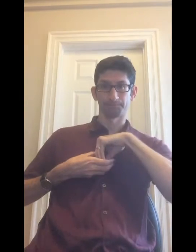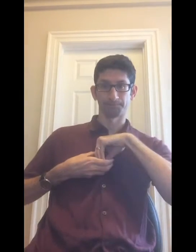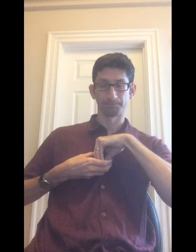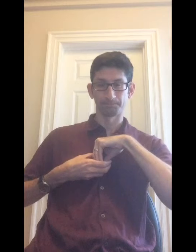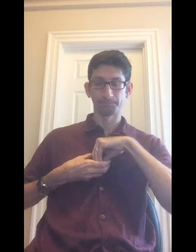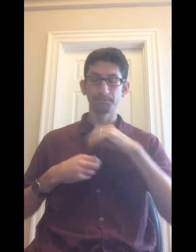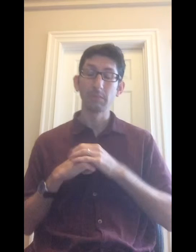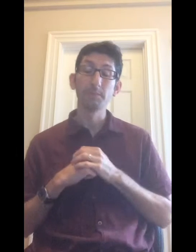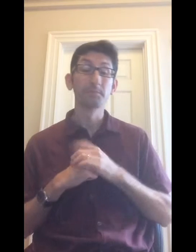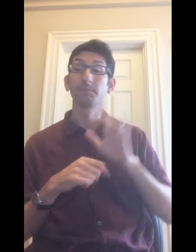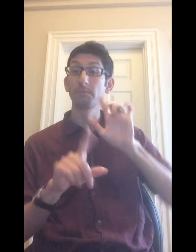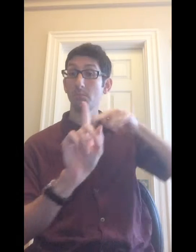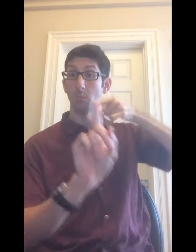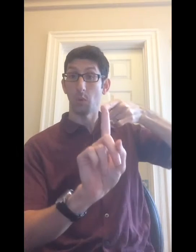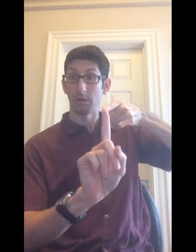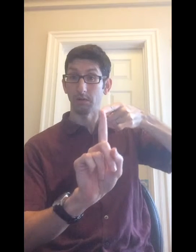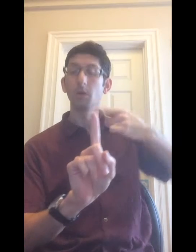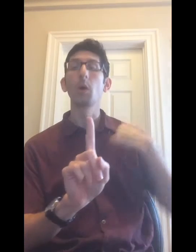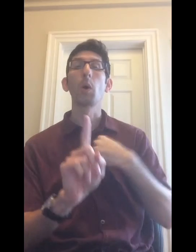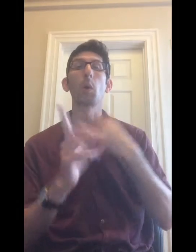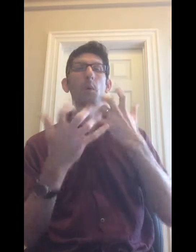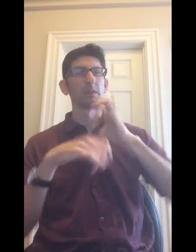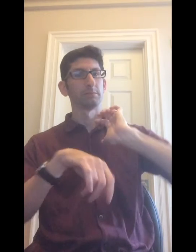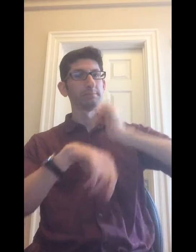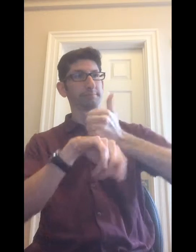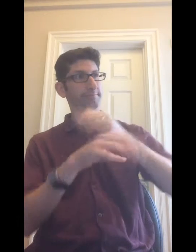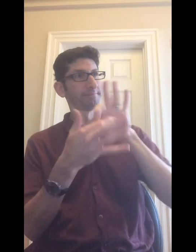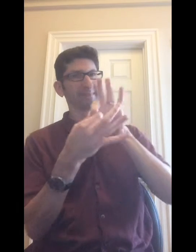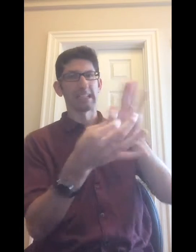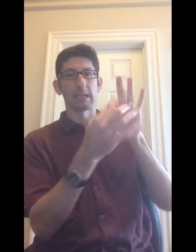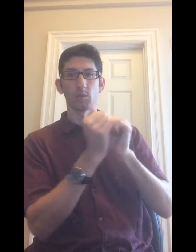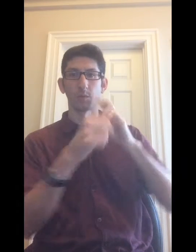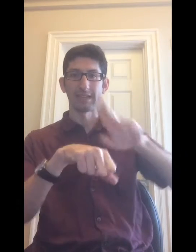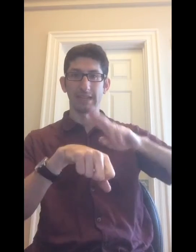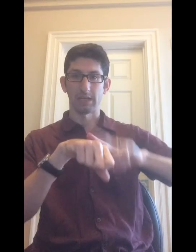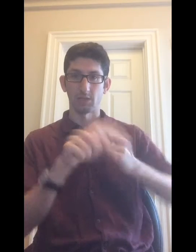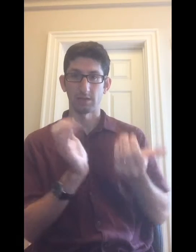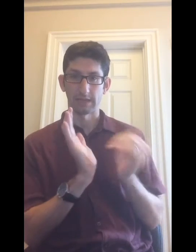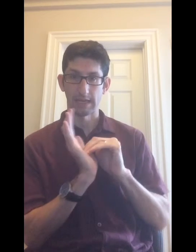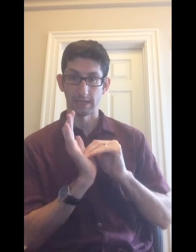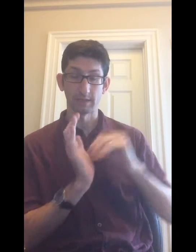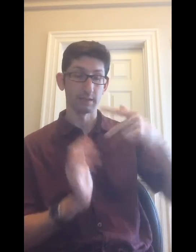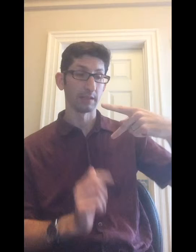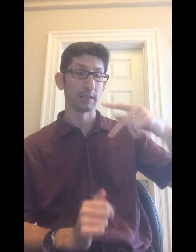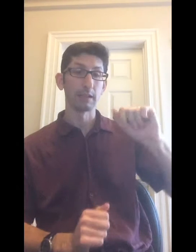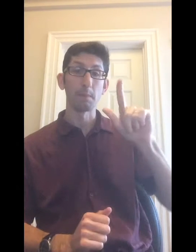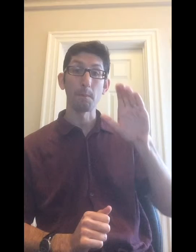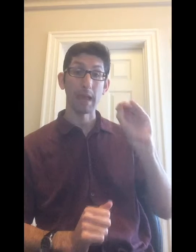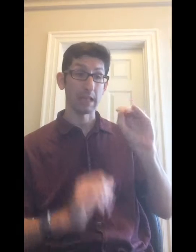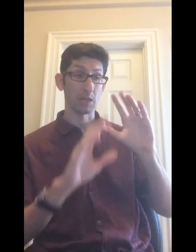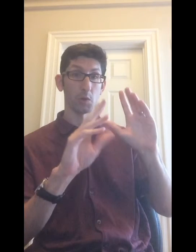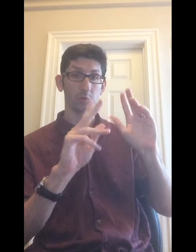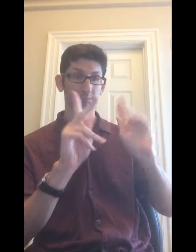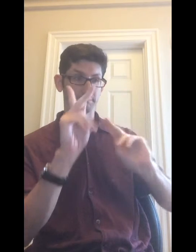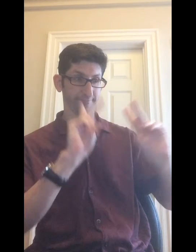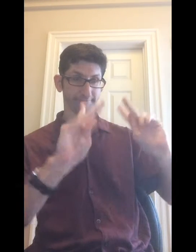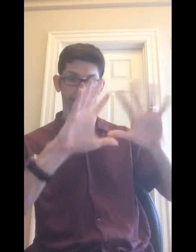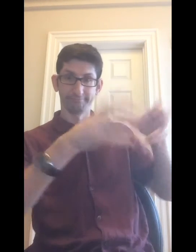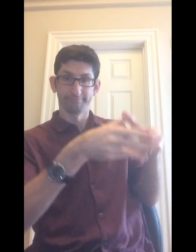The point is to try to reestablish our connection to nature. The paleo community encourages a more overall